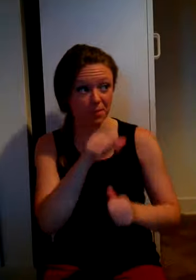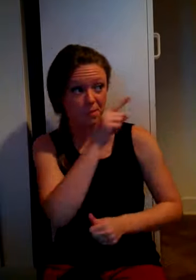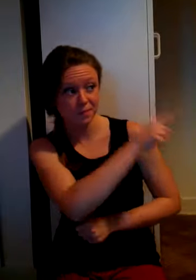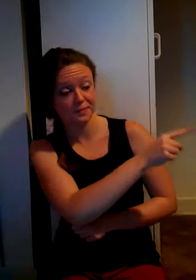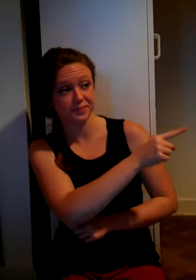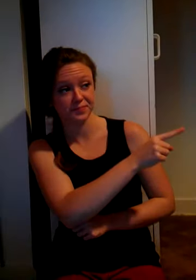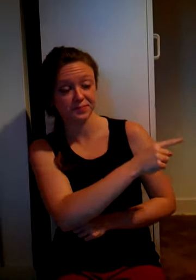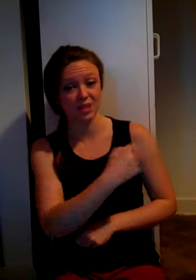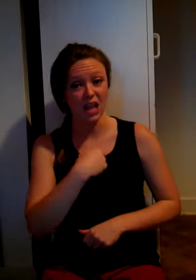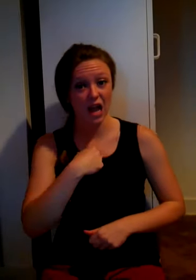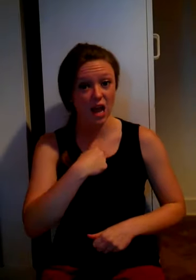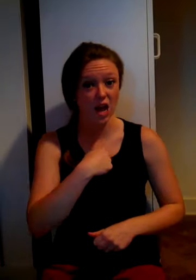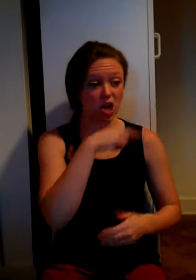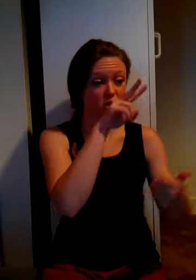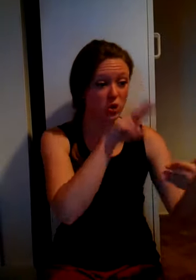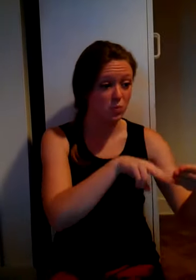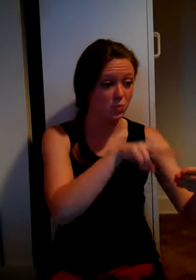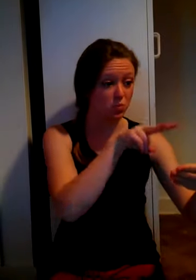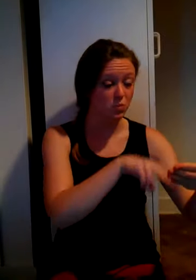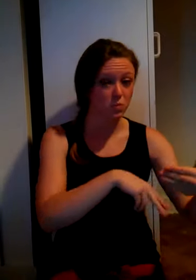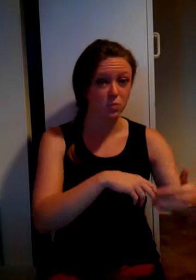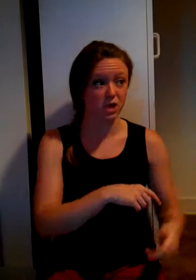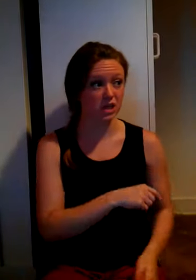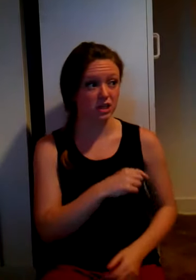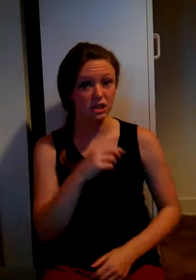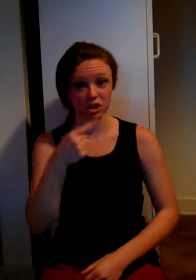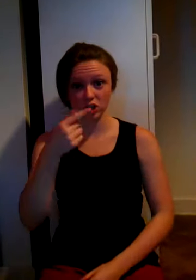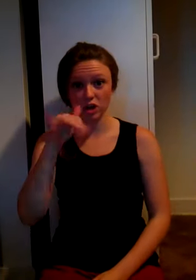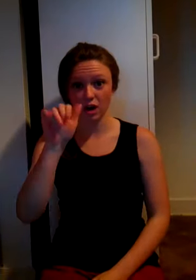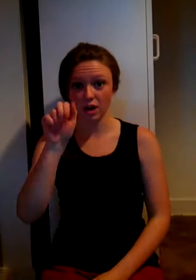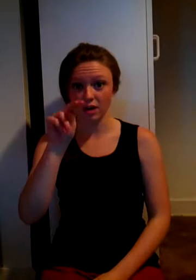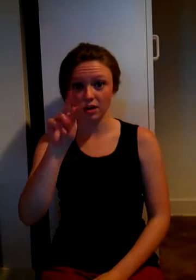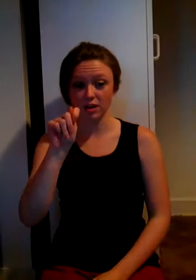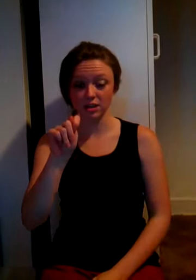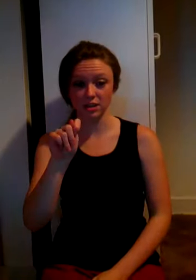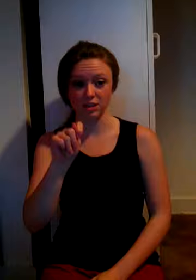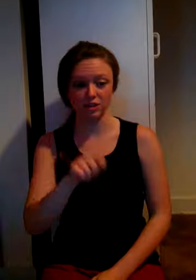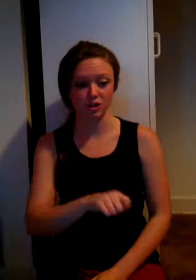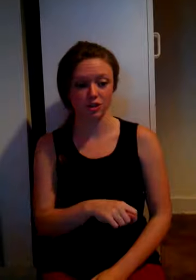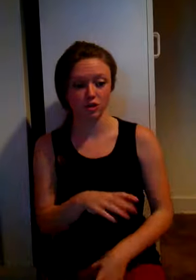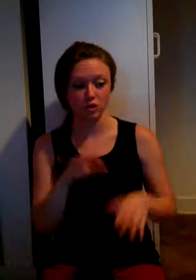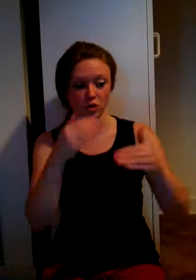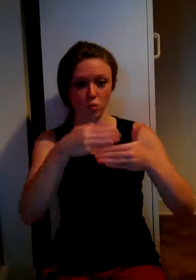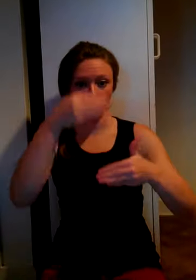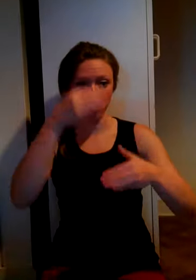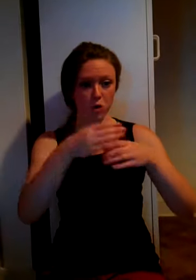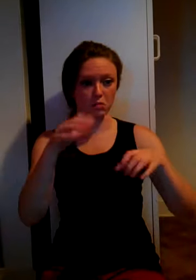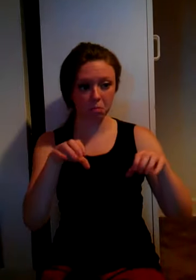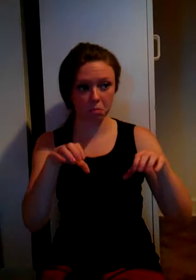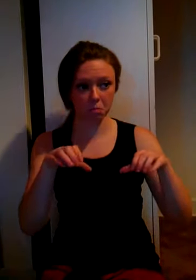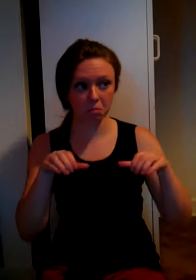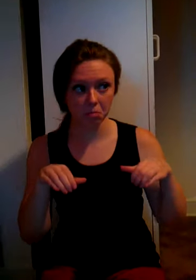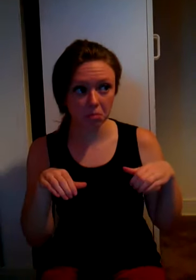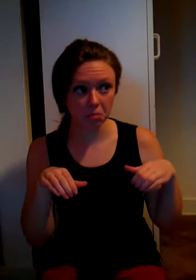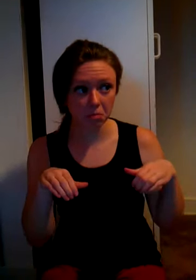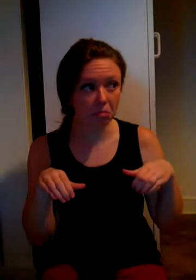read that the giant is watching the old woman through the window. He's just kind of peeking in on her. And my schema